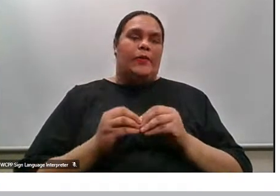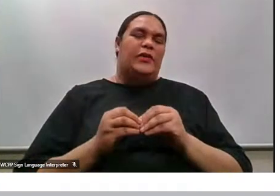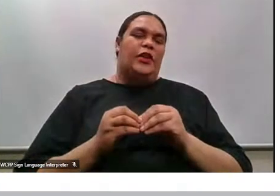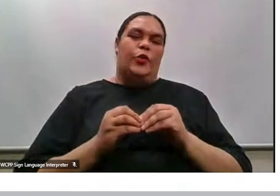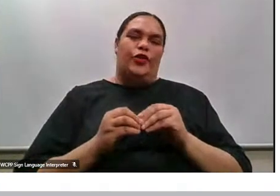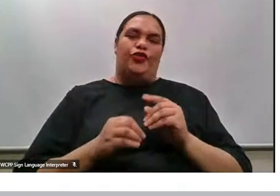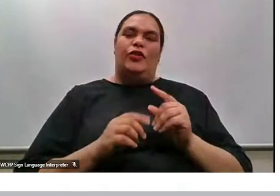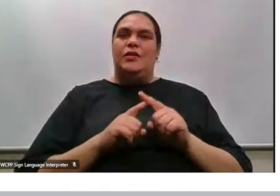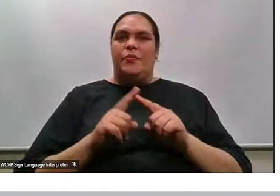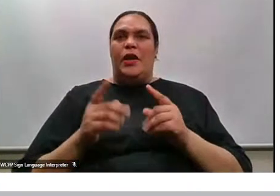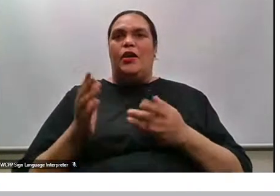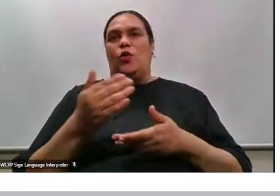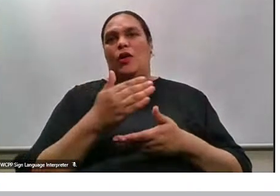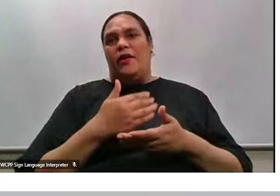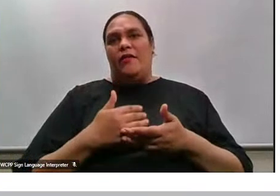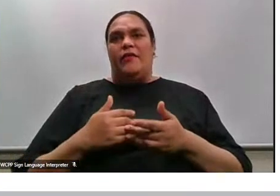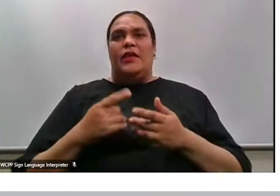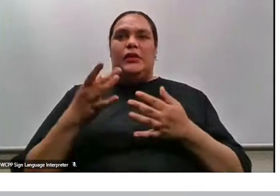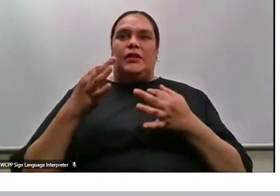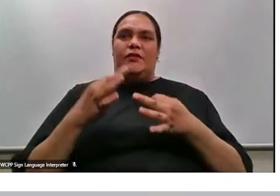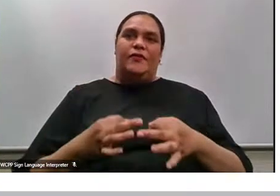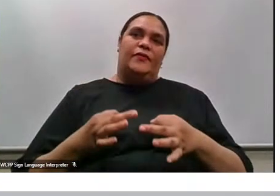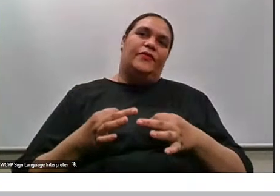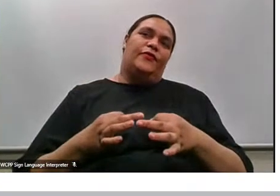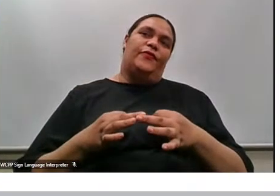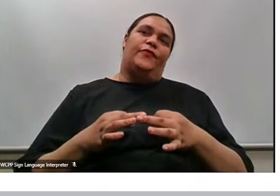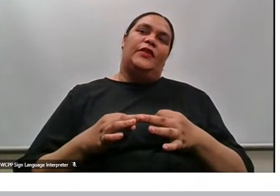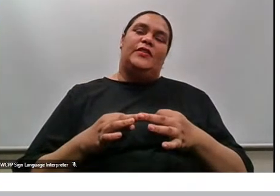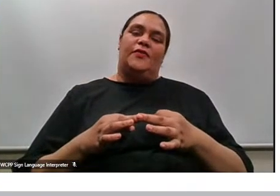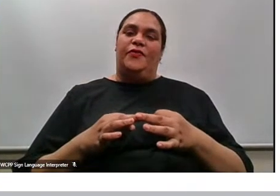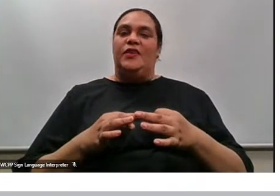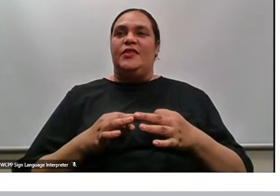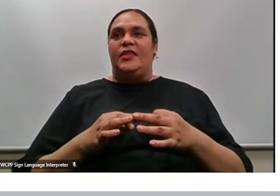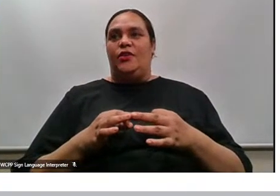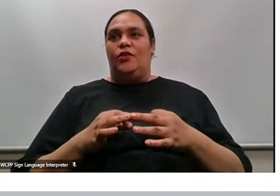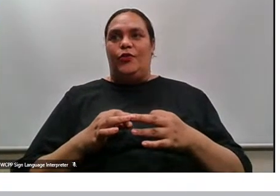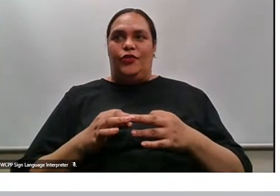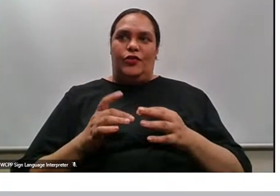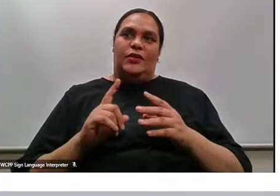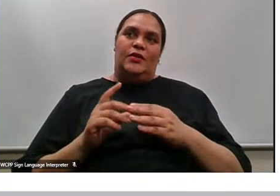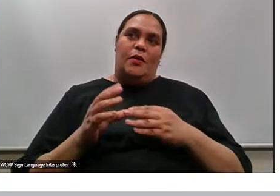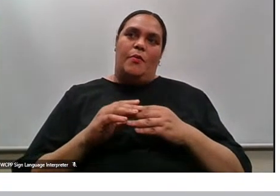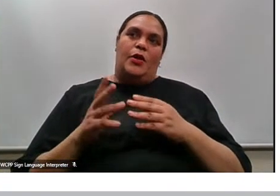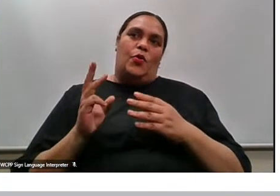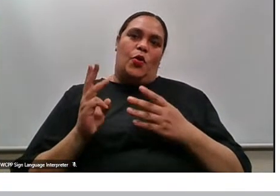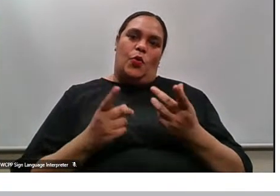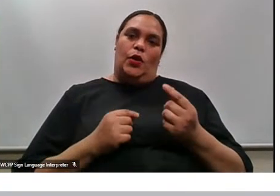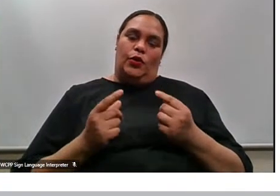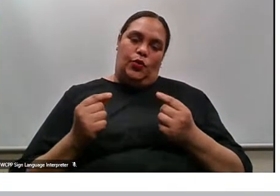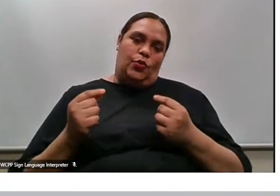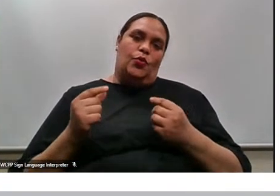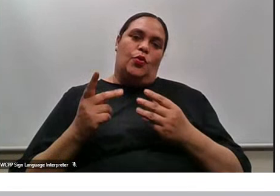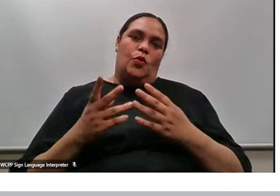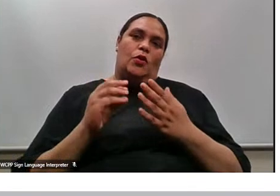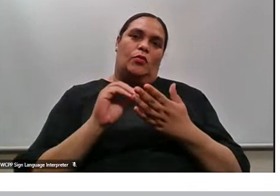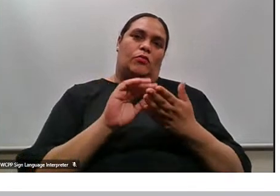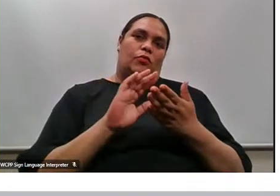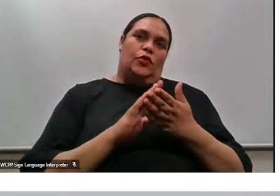it was a collective decision in terms of the amendments that we were going to put